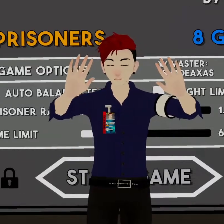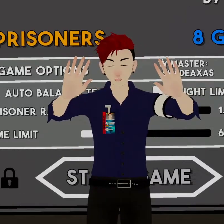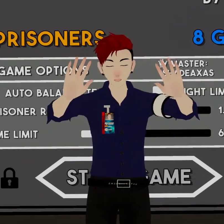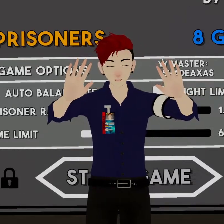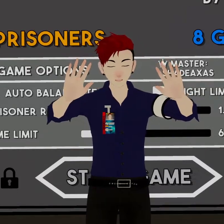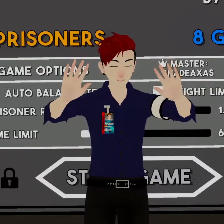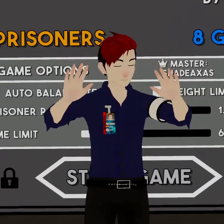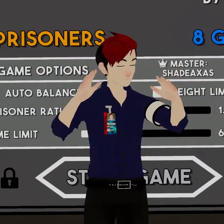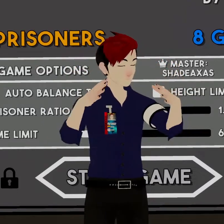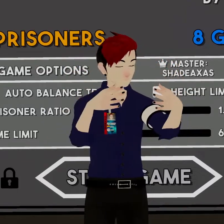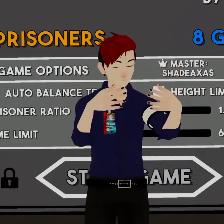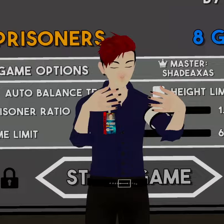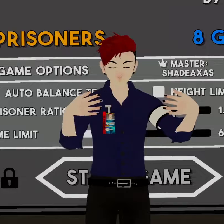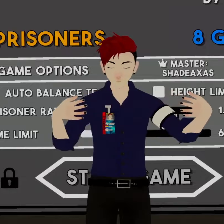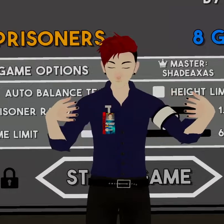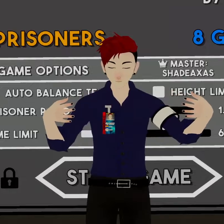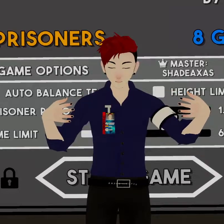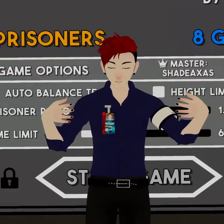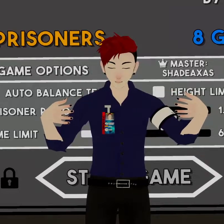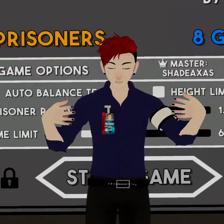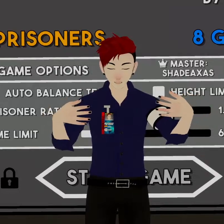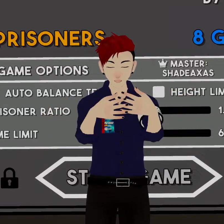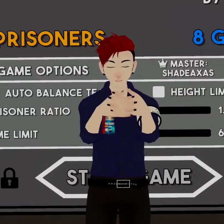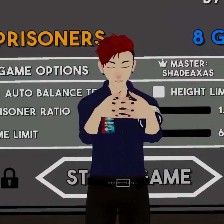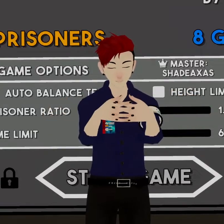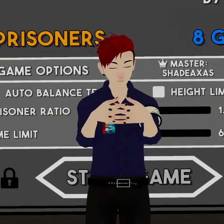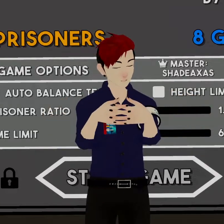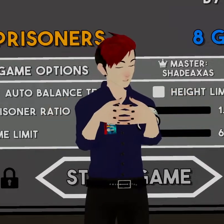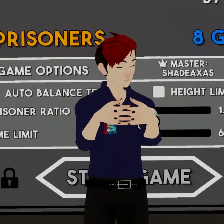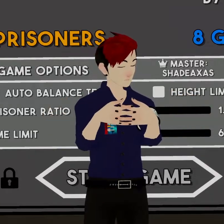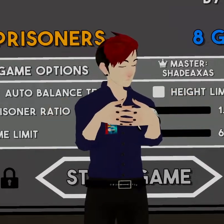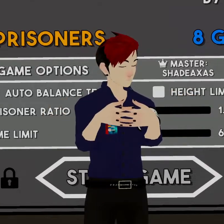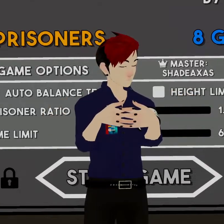5 hands, and they're just going to come smack together